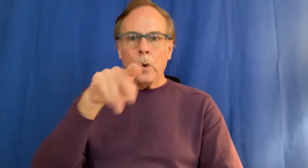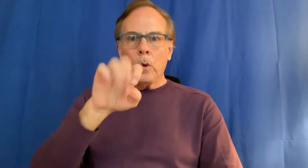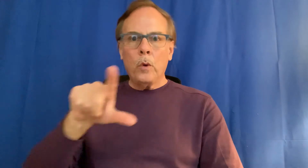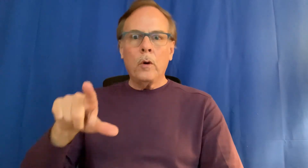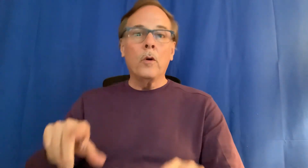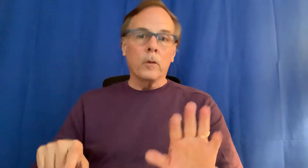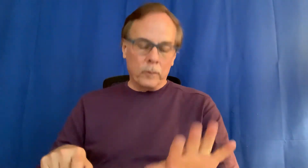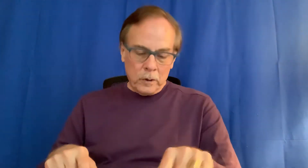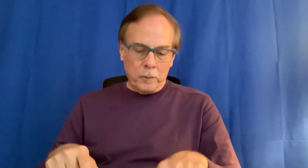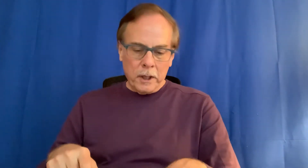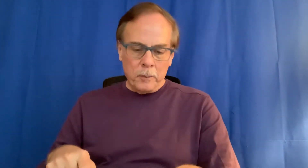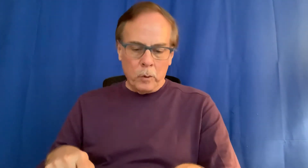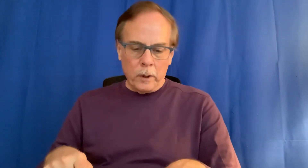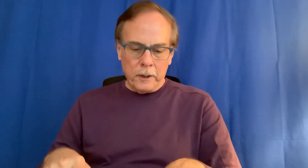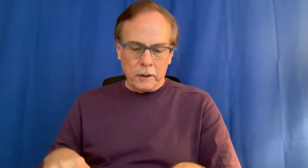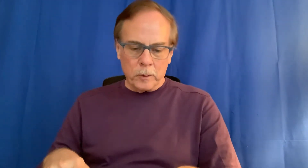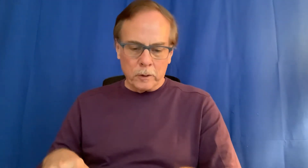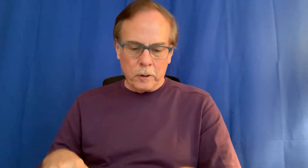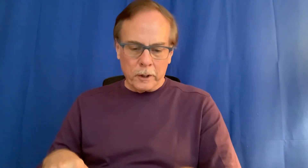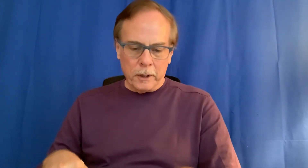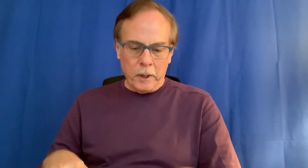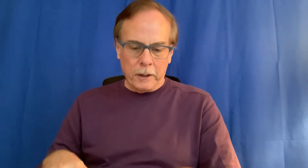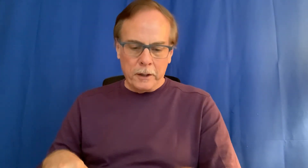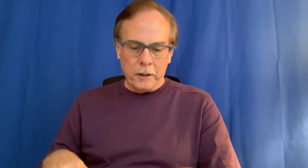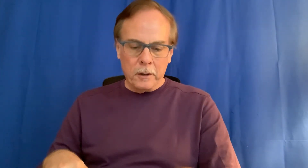Pool, or to play pool, I think is what they're talking about here.